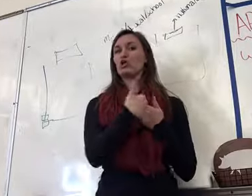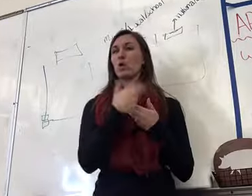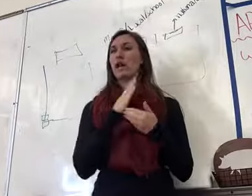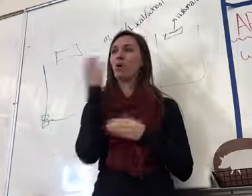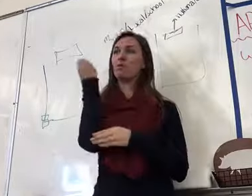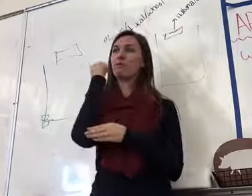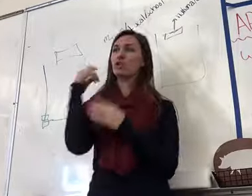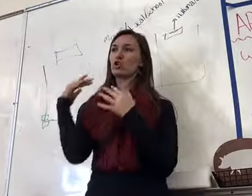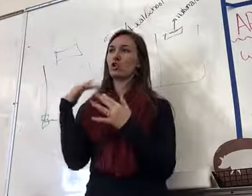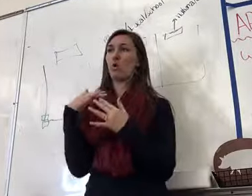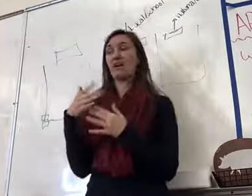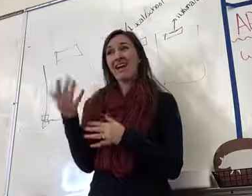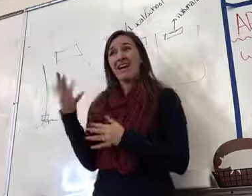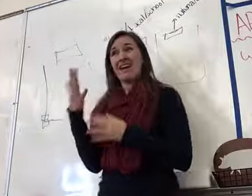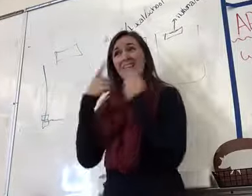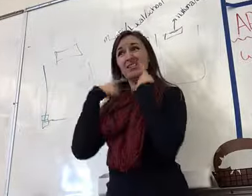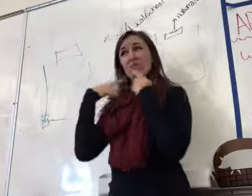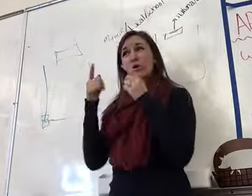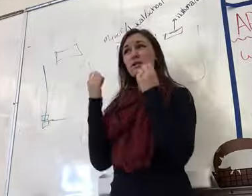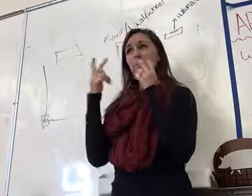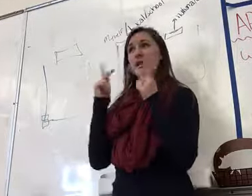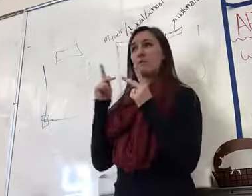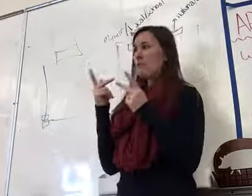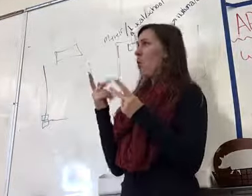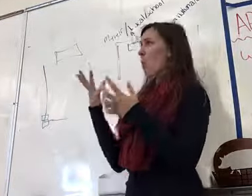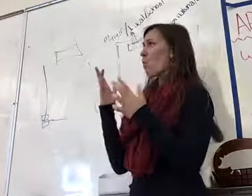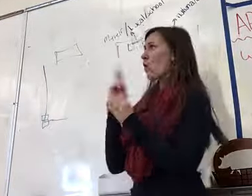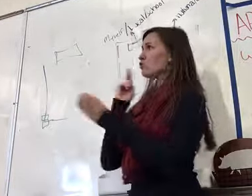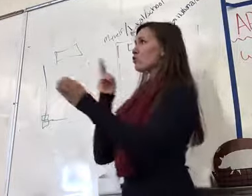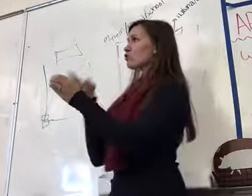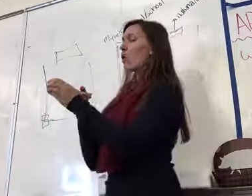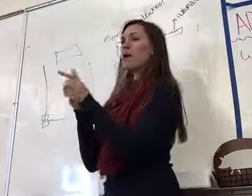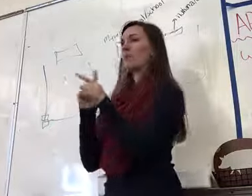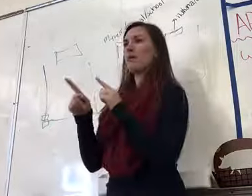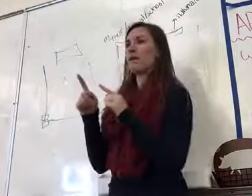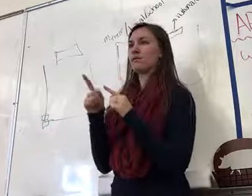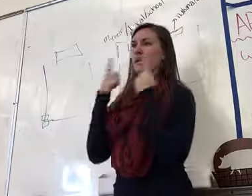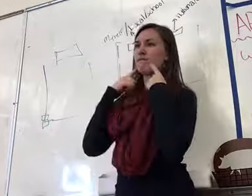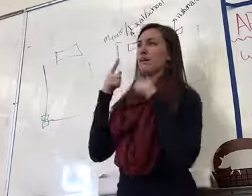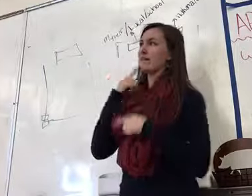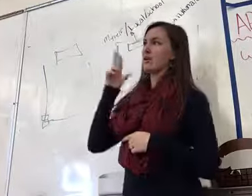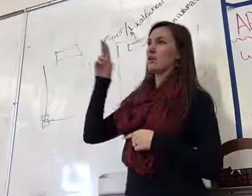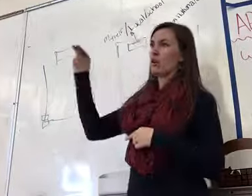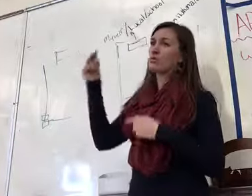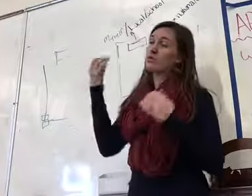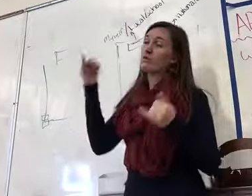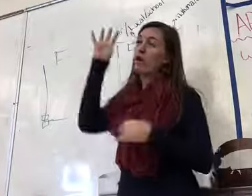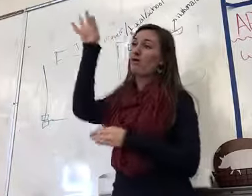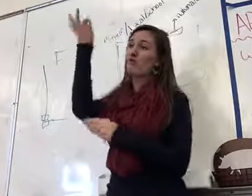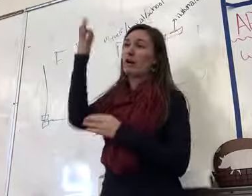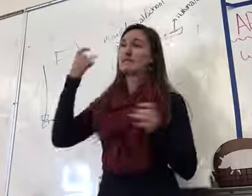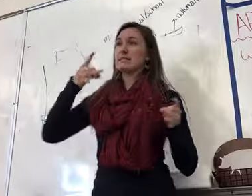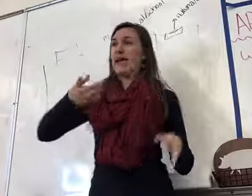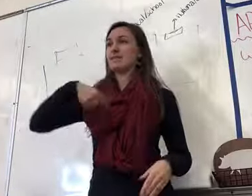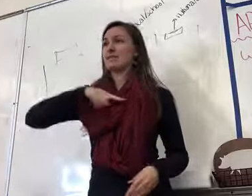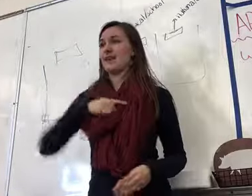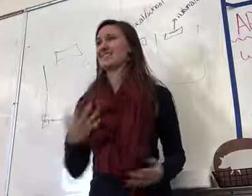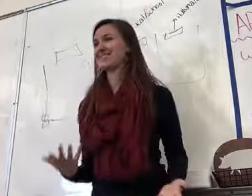like that. We don't go, and that's why France hates us. It also begins the quasi-war as well as the XYZ affair. That's where we were